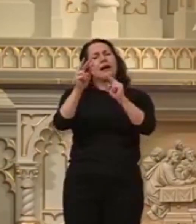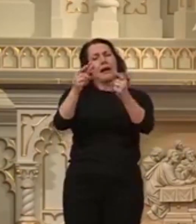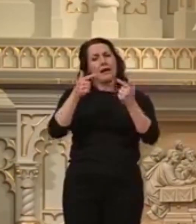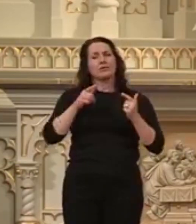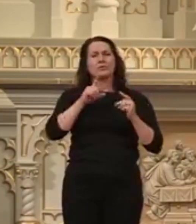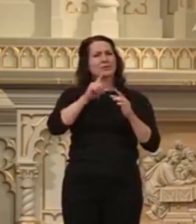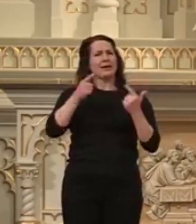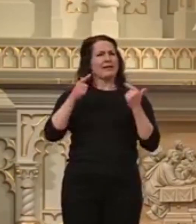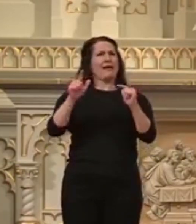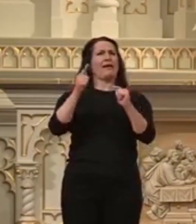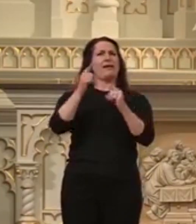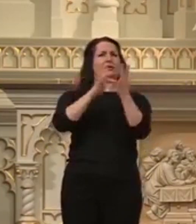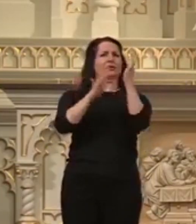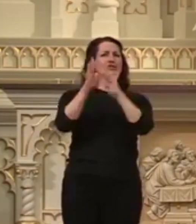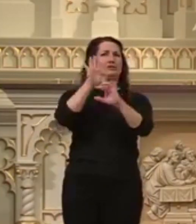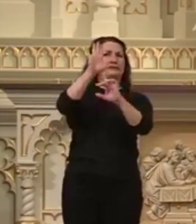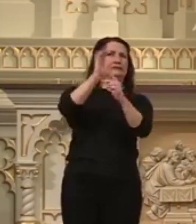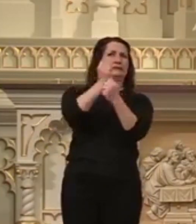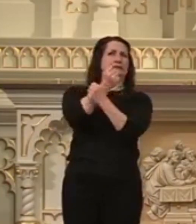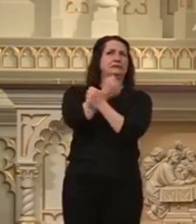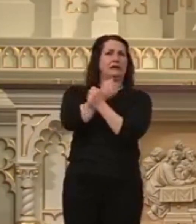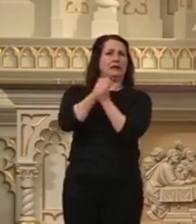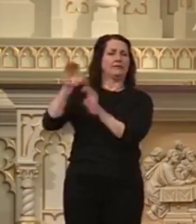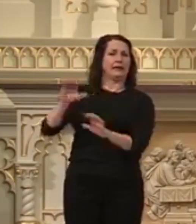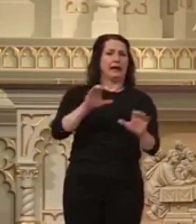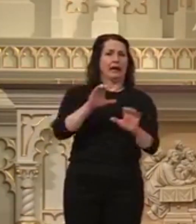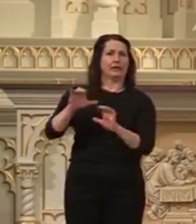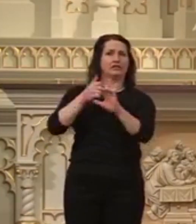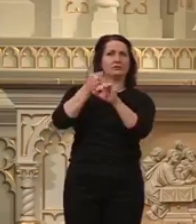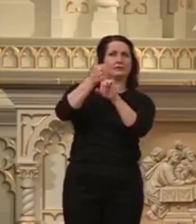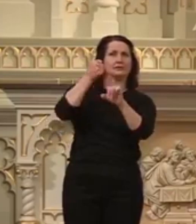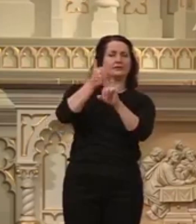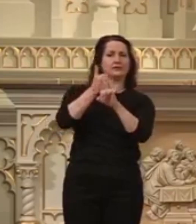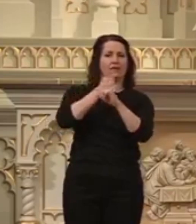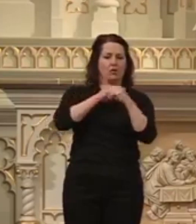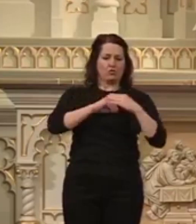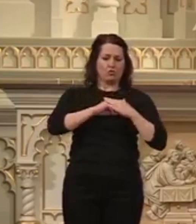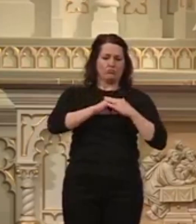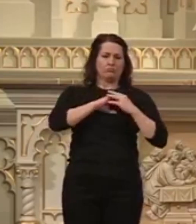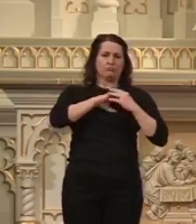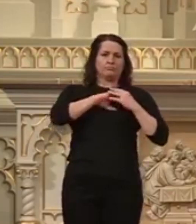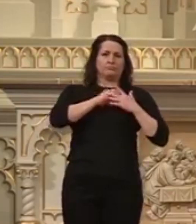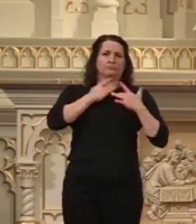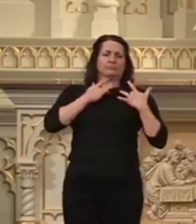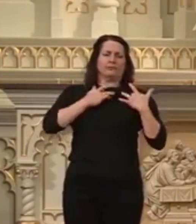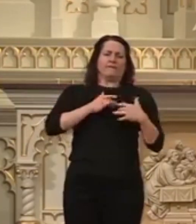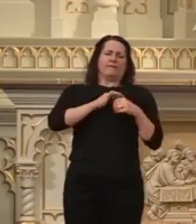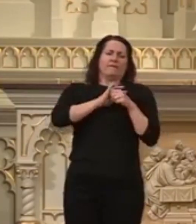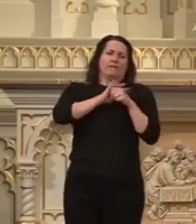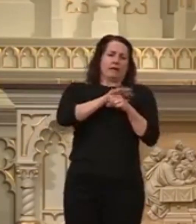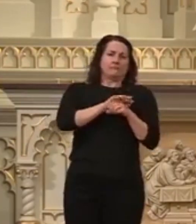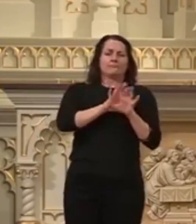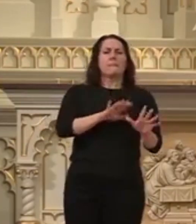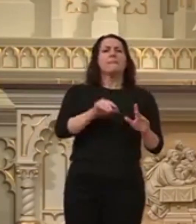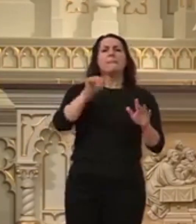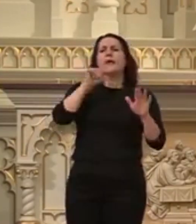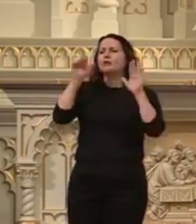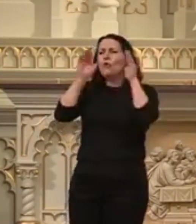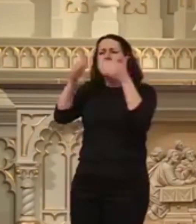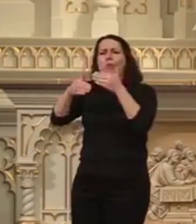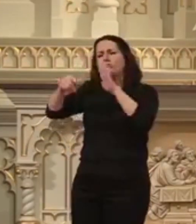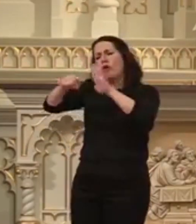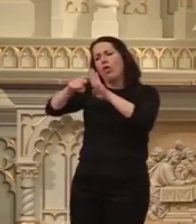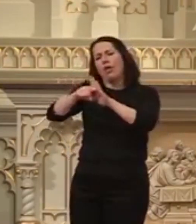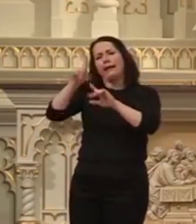of Jesus to fill us at this time. To not focus on what we don't